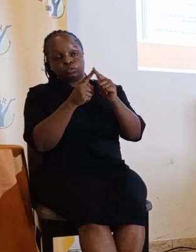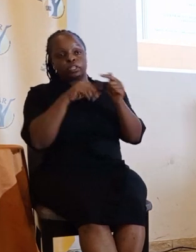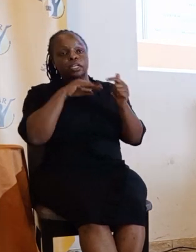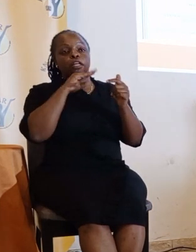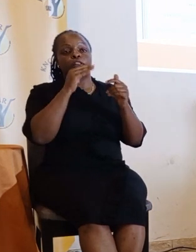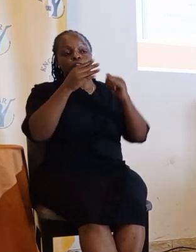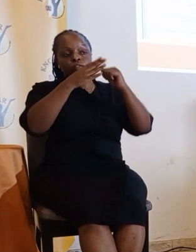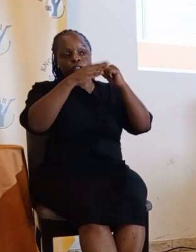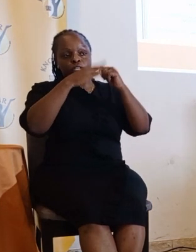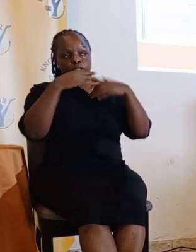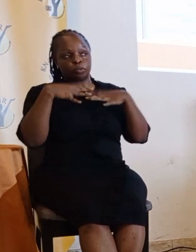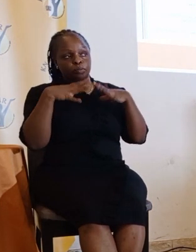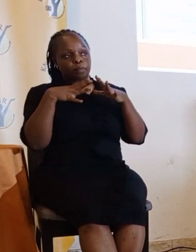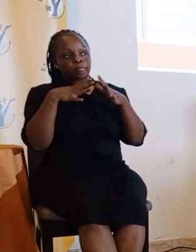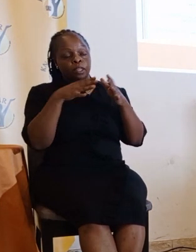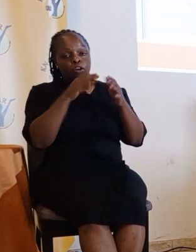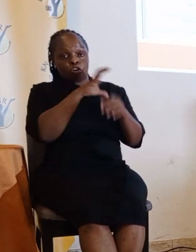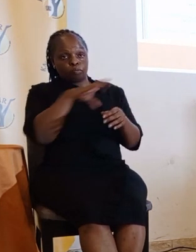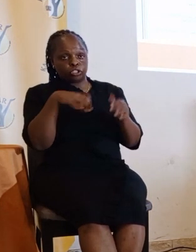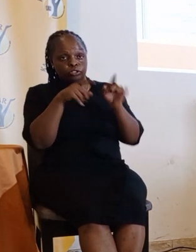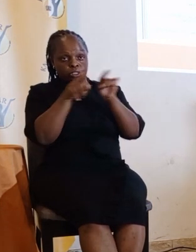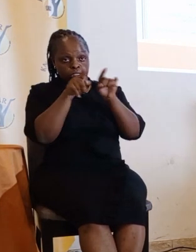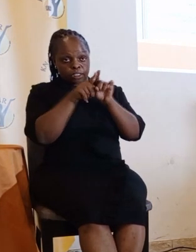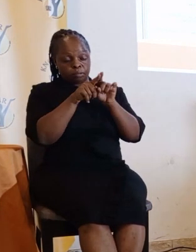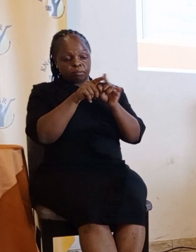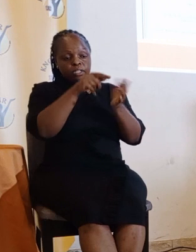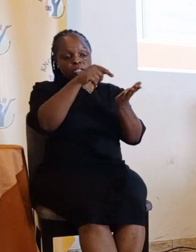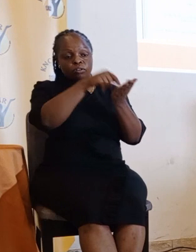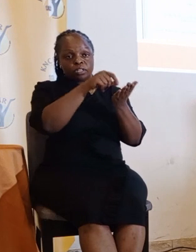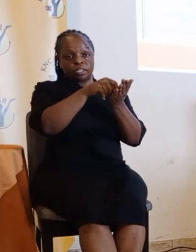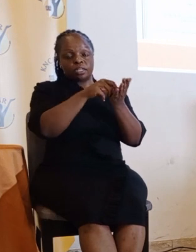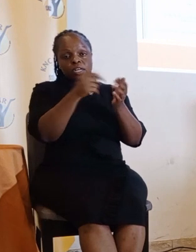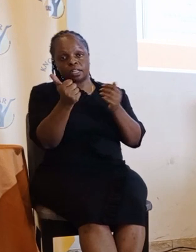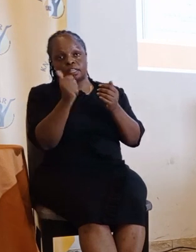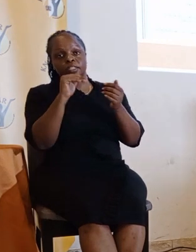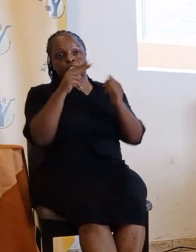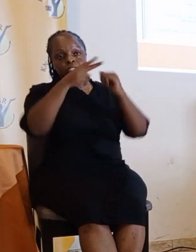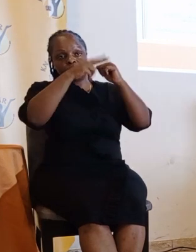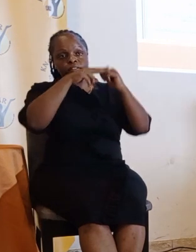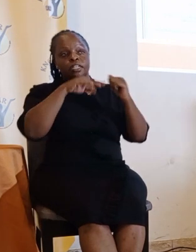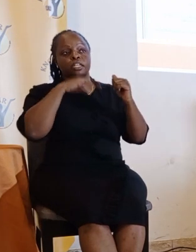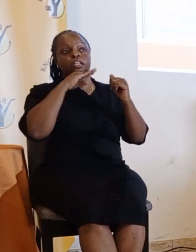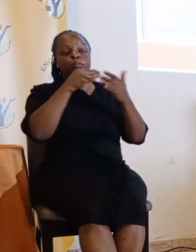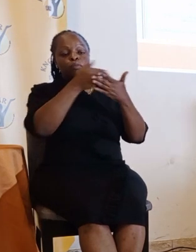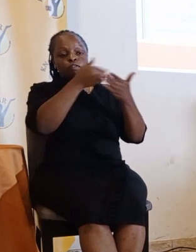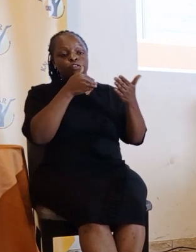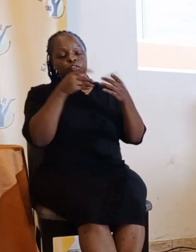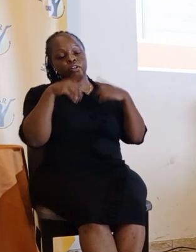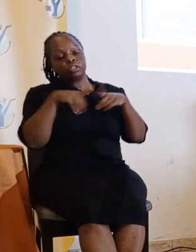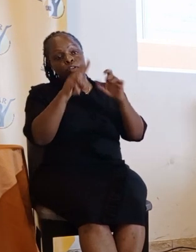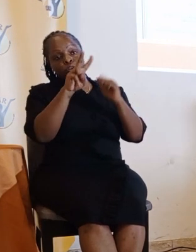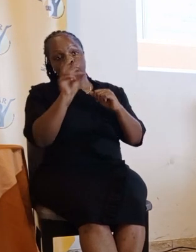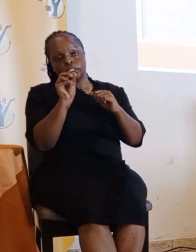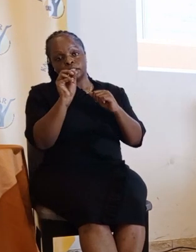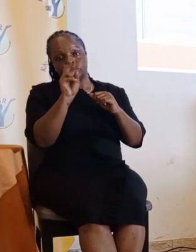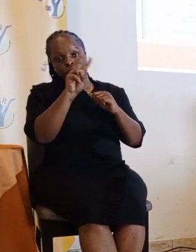9 people. The Commission also recorded another 7 deaths before and during the